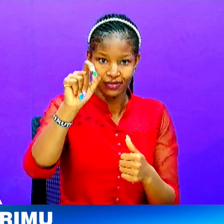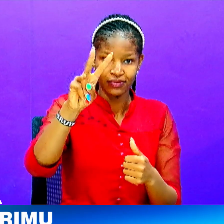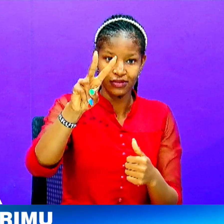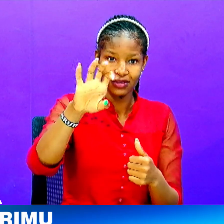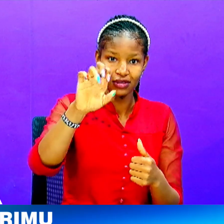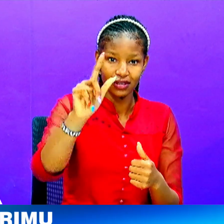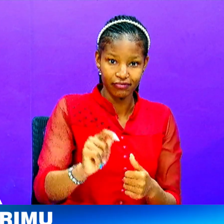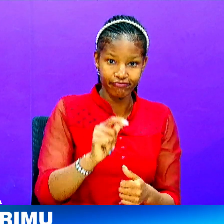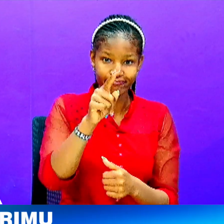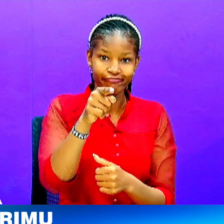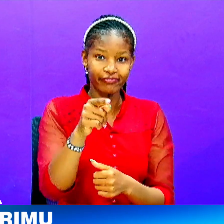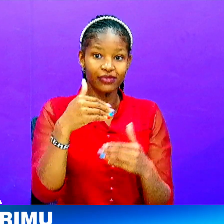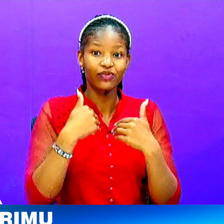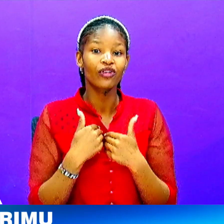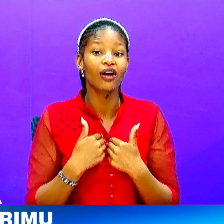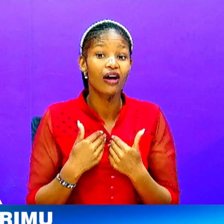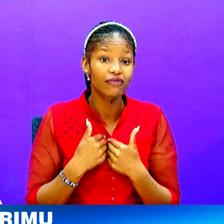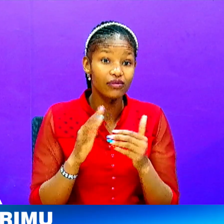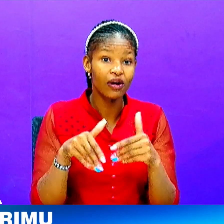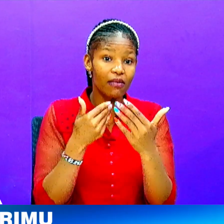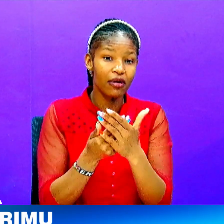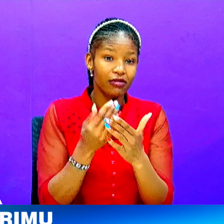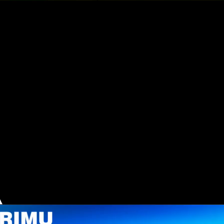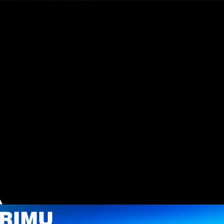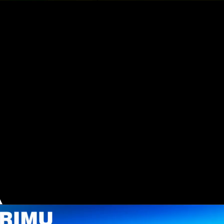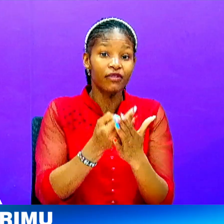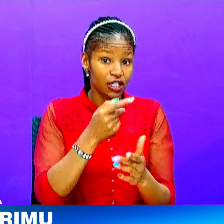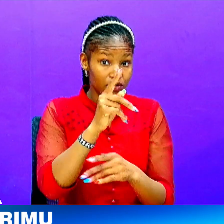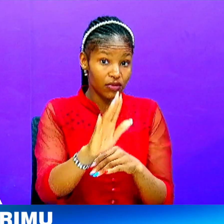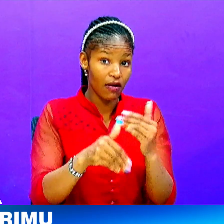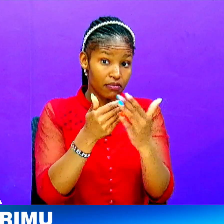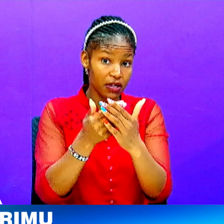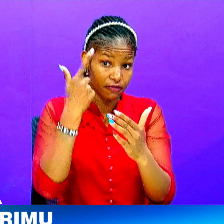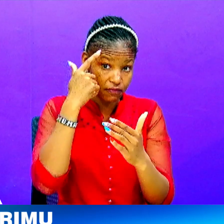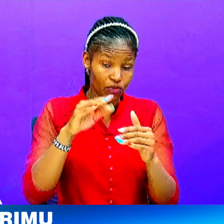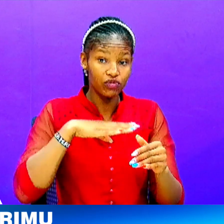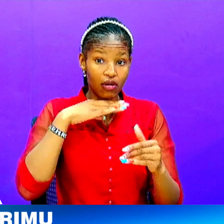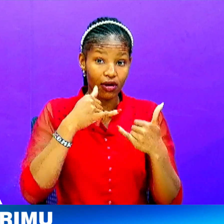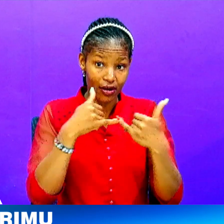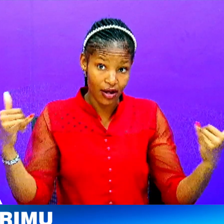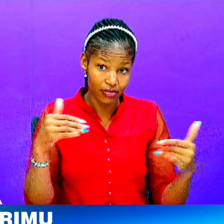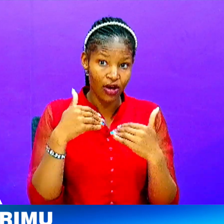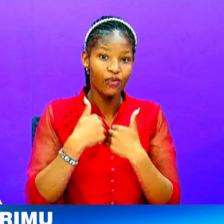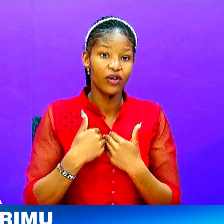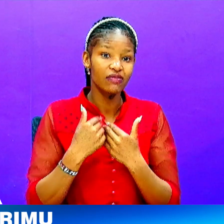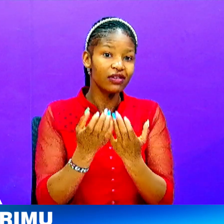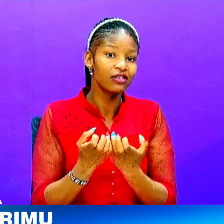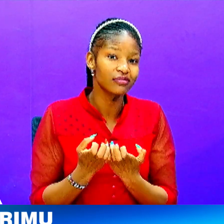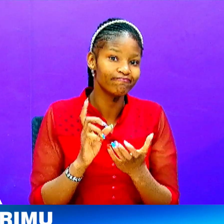60,976 TVET trainees have applied for funding. The application deadline has been